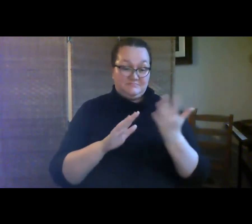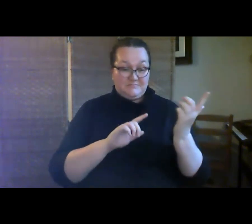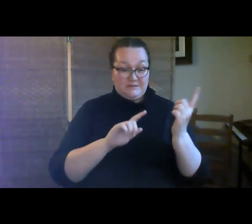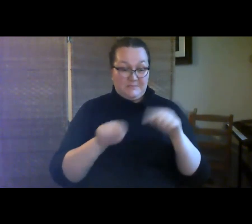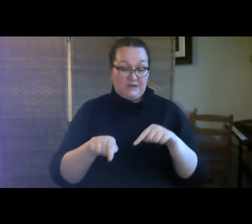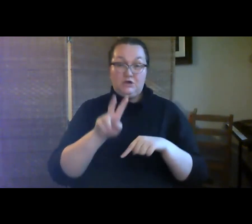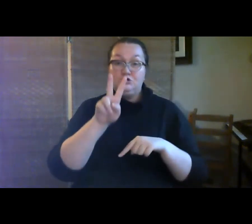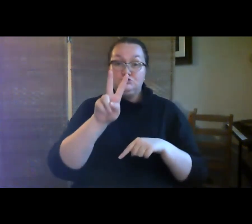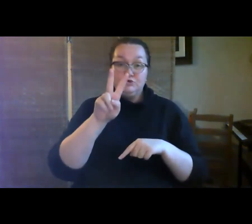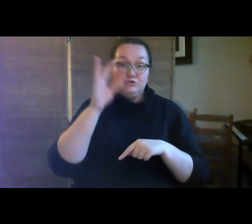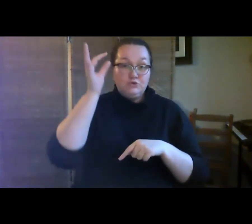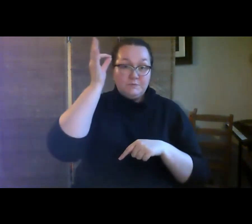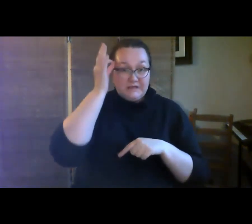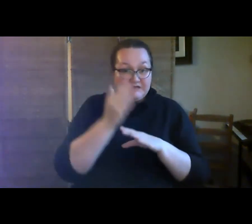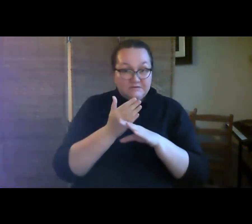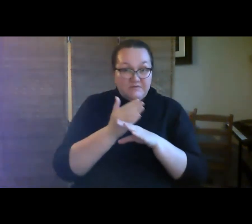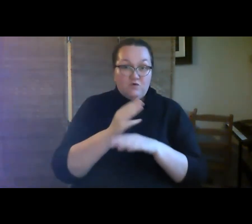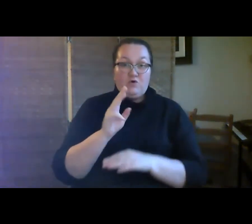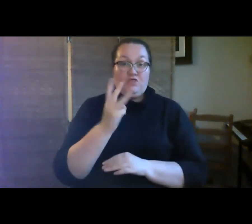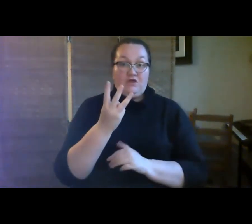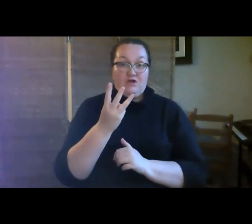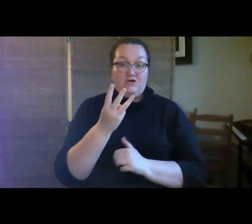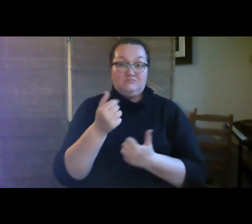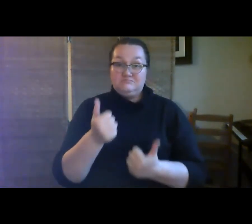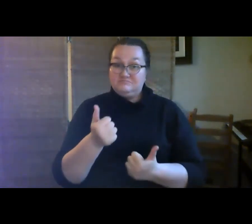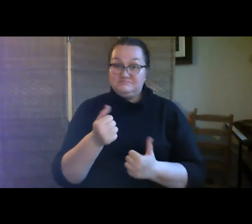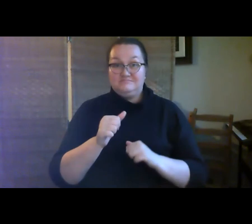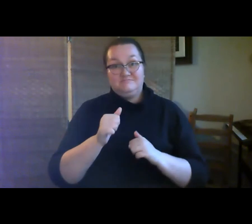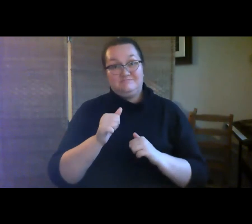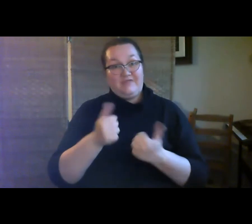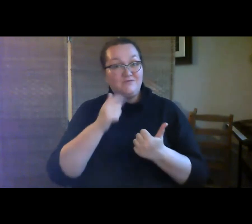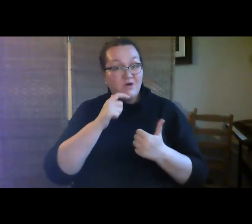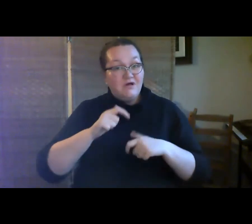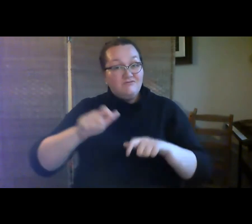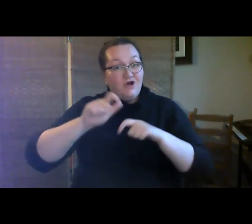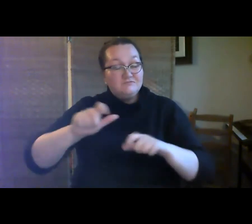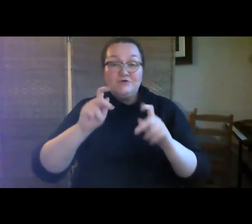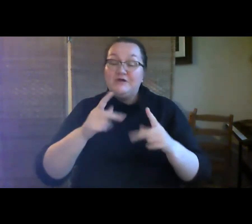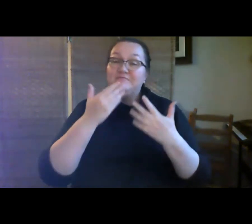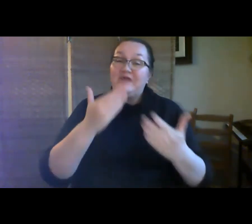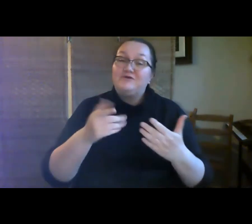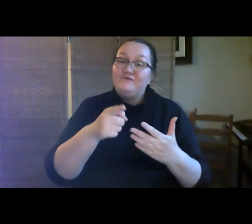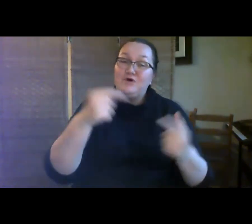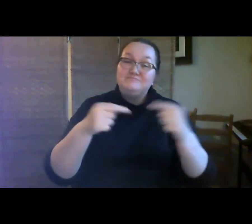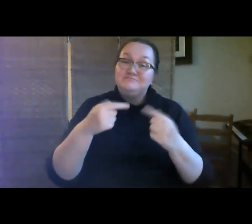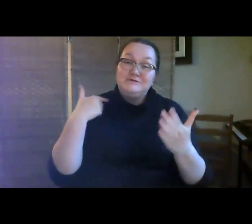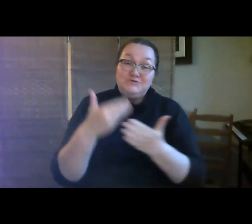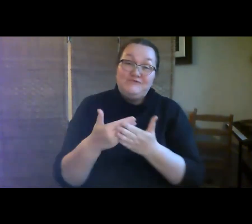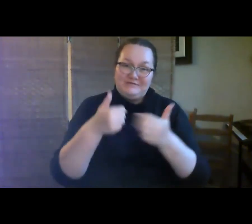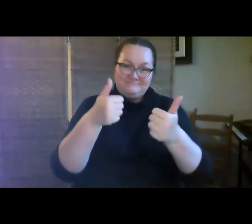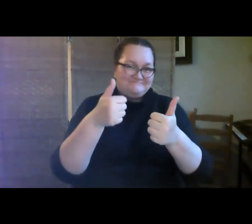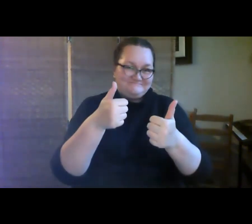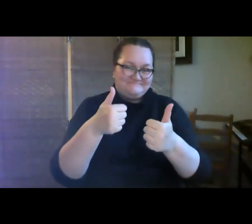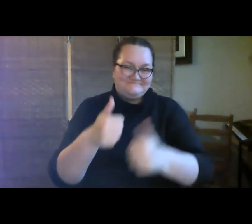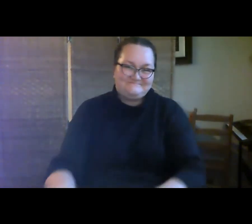3, we'll sort of keep on going. Thank you for your attendance so far. Cheers.